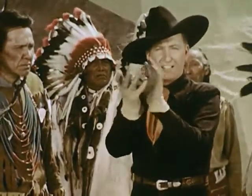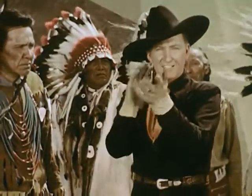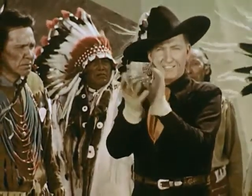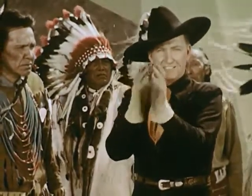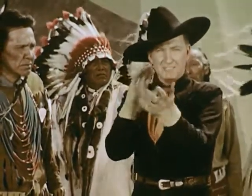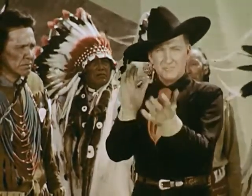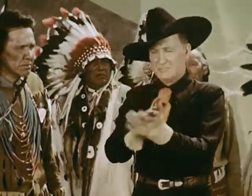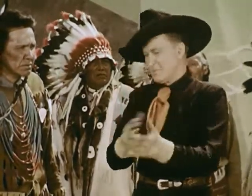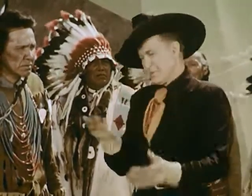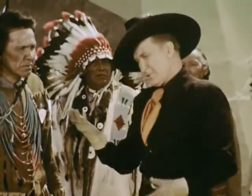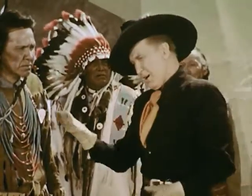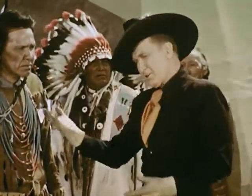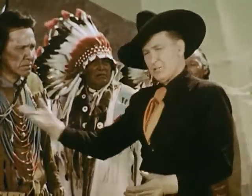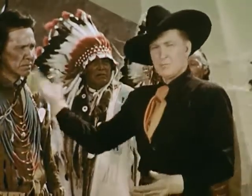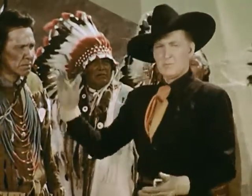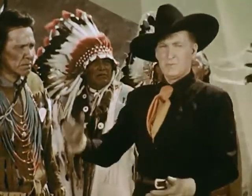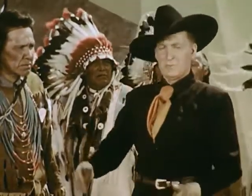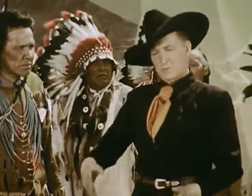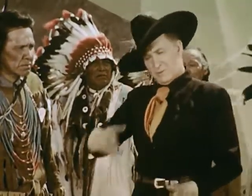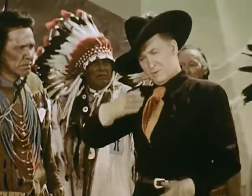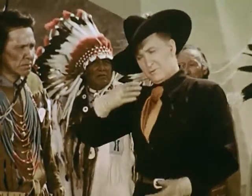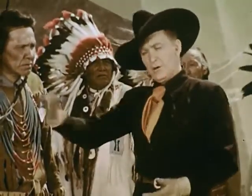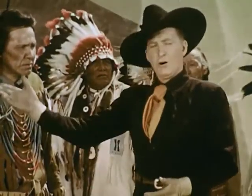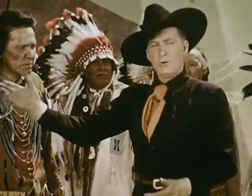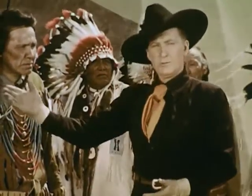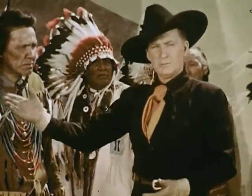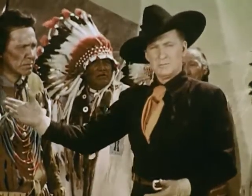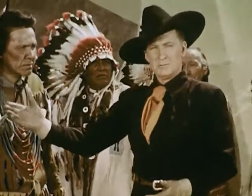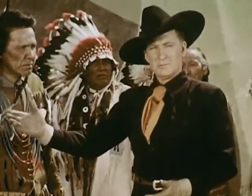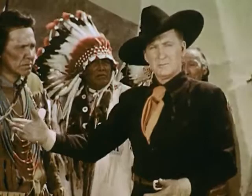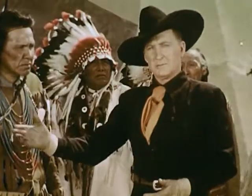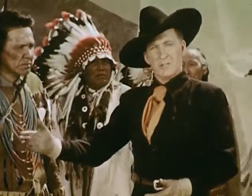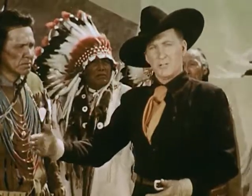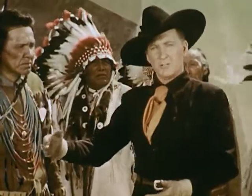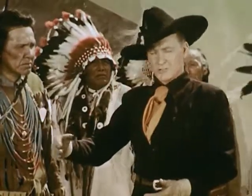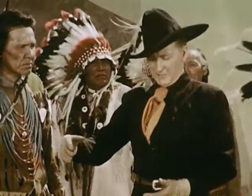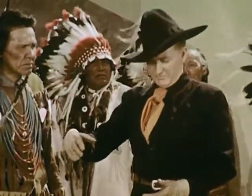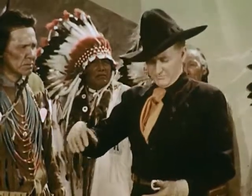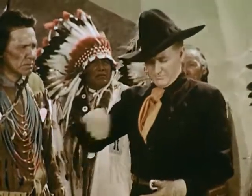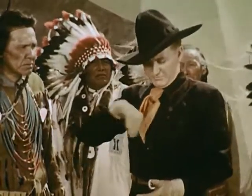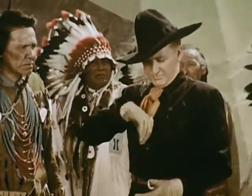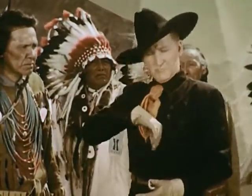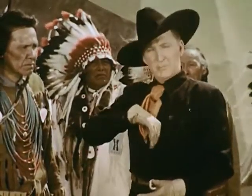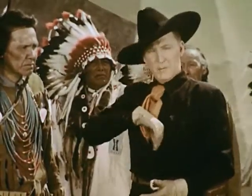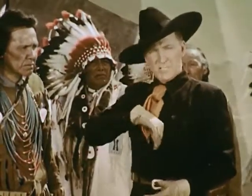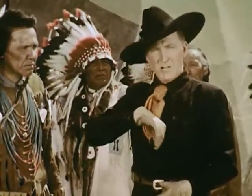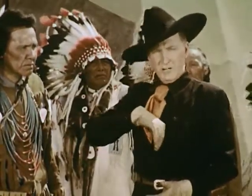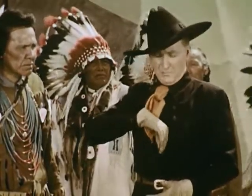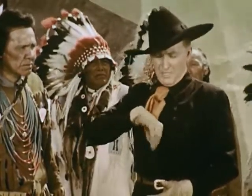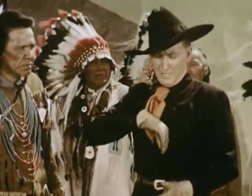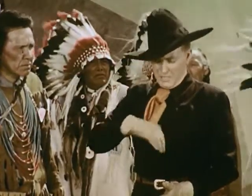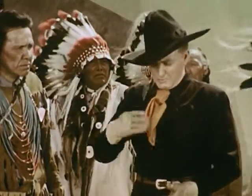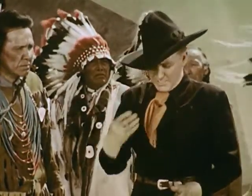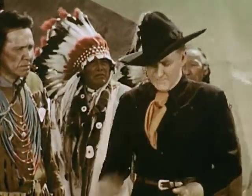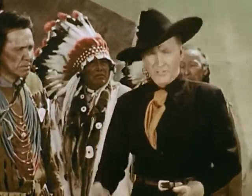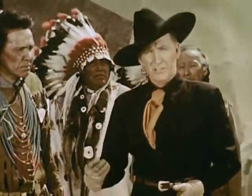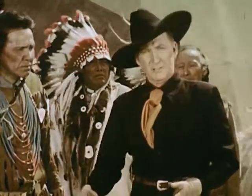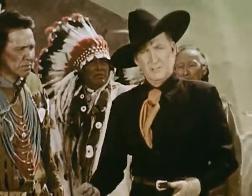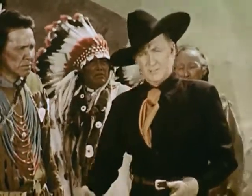together. So I told him, no, I couldn't do it. I was sorry. My heart was heavy.